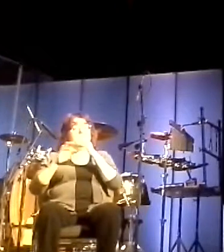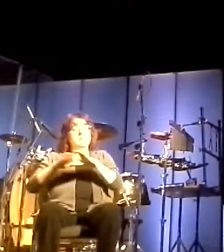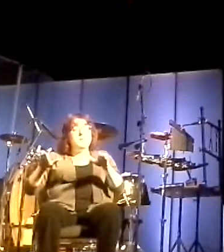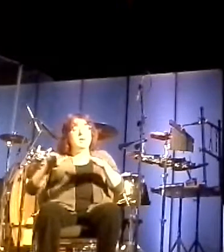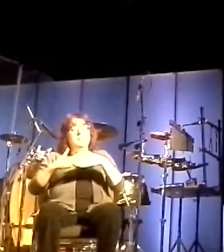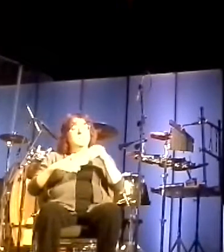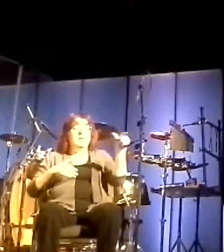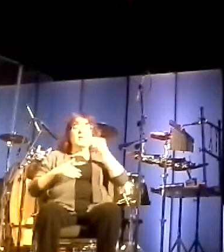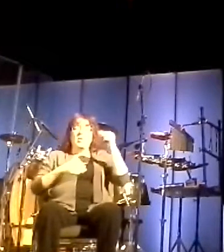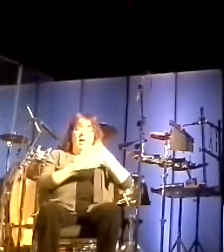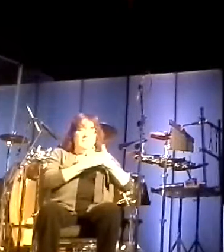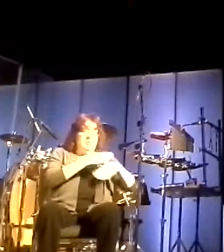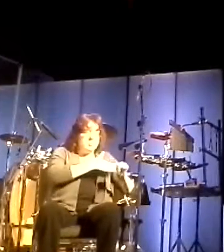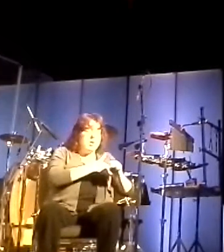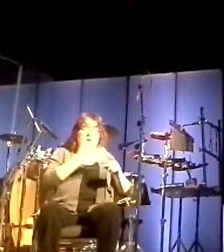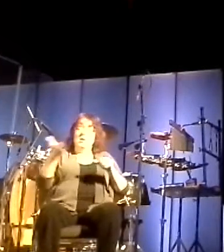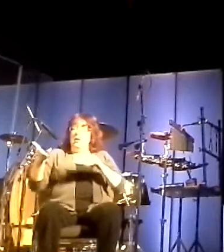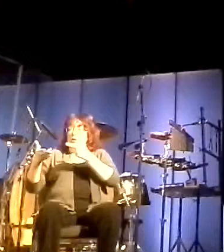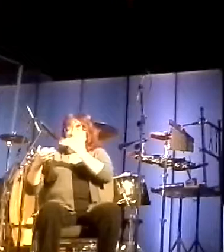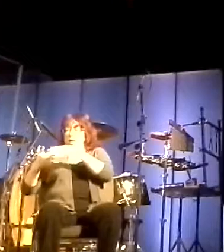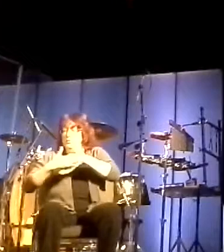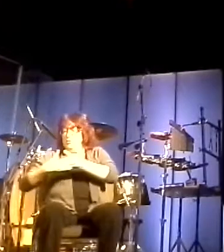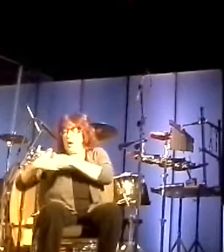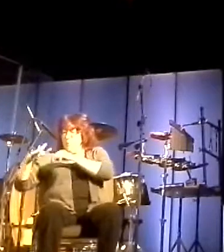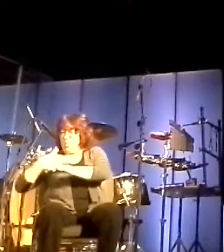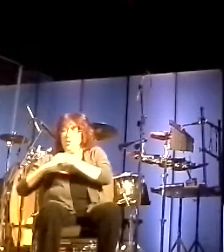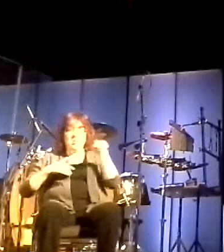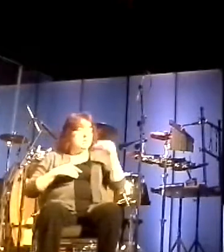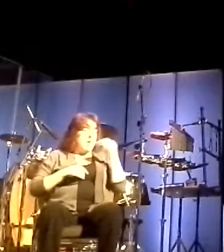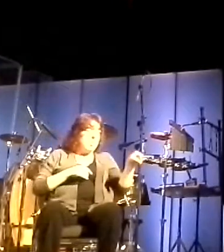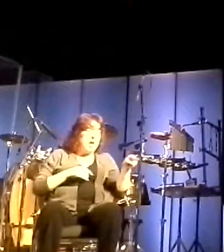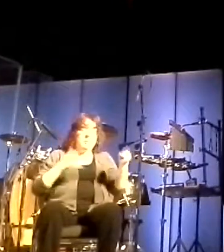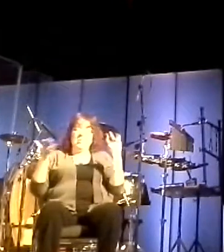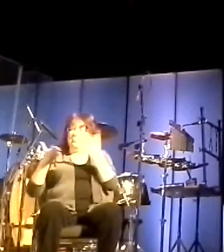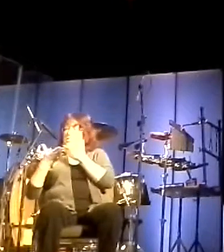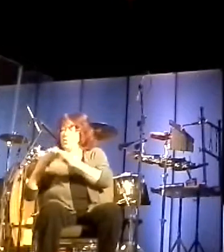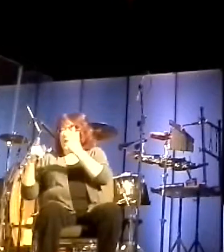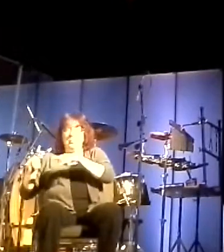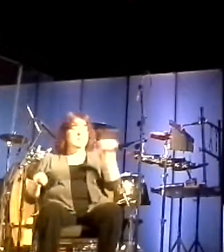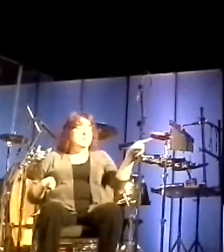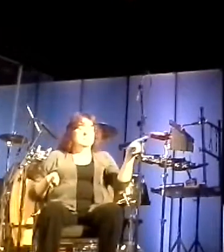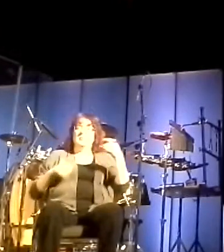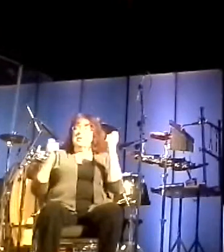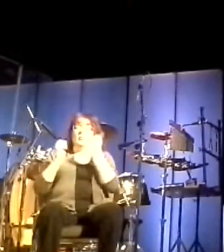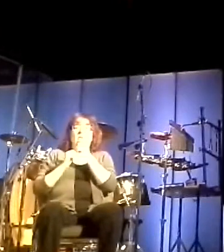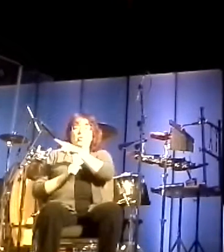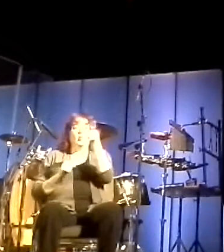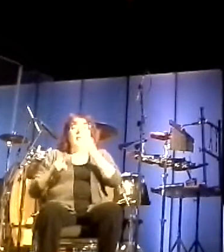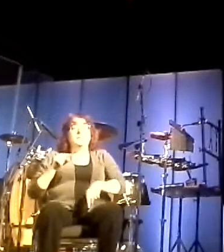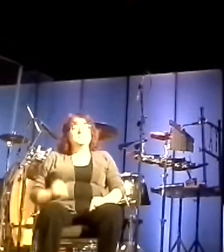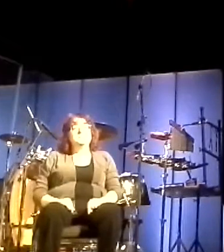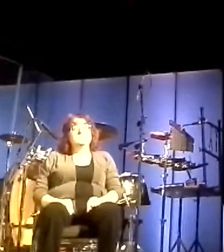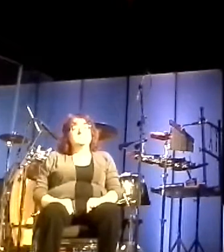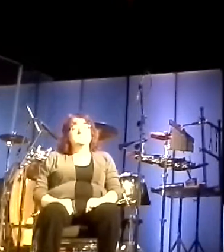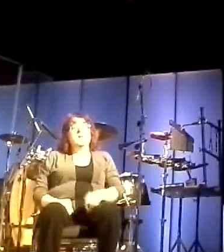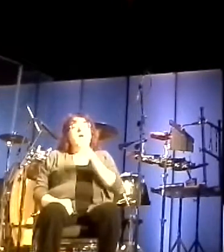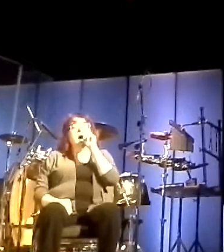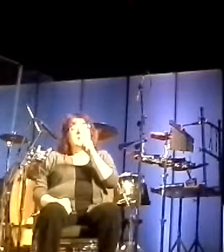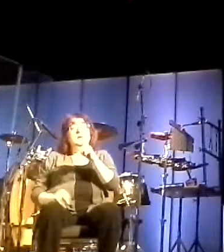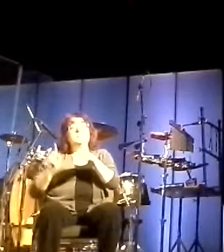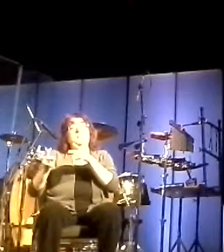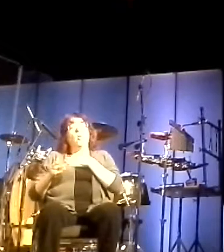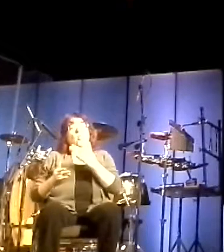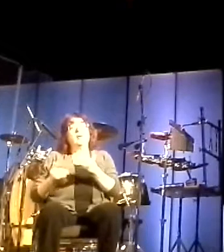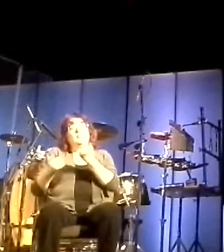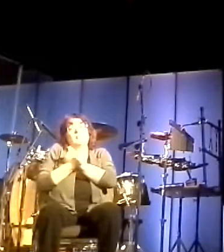child and they don't have a child, you get that grandchild and they don't have a grandchild yet, or something good happens in your life, they can't celebrate with you. I need people in my life who